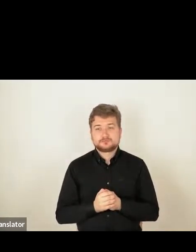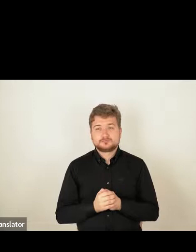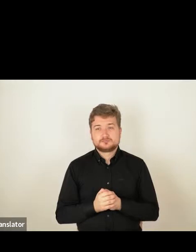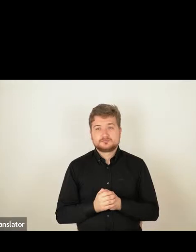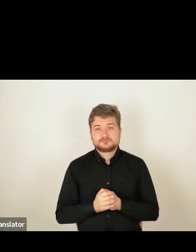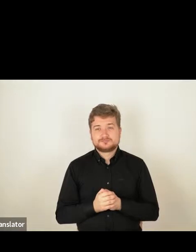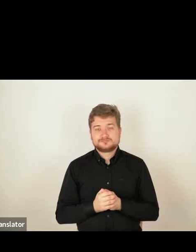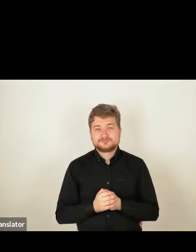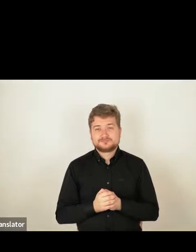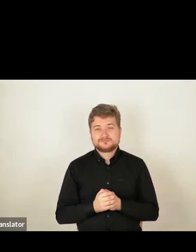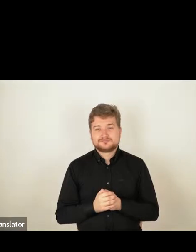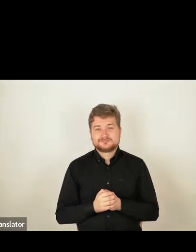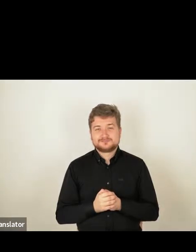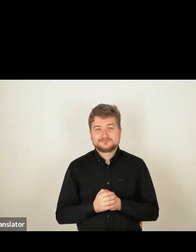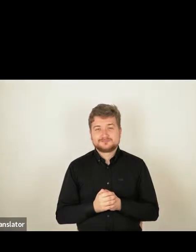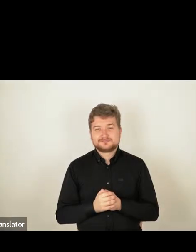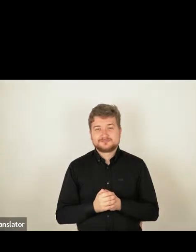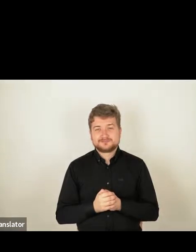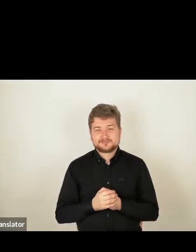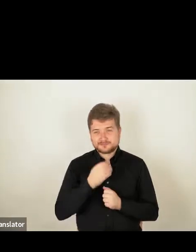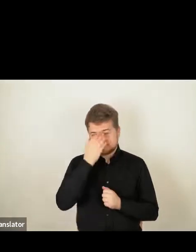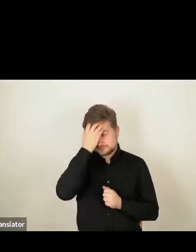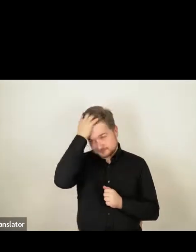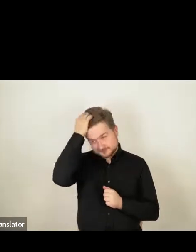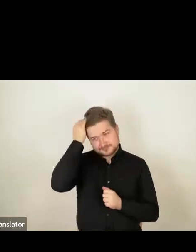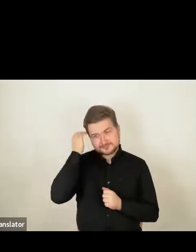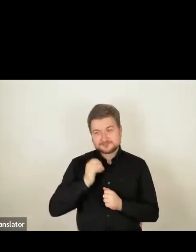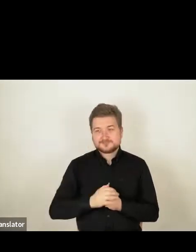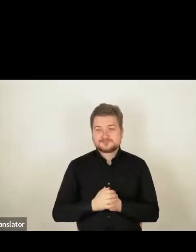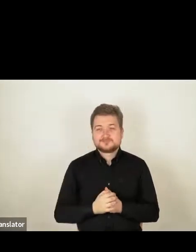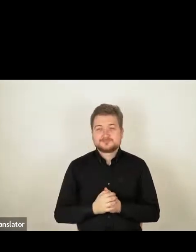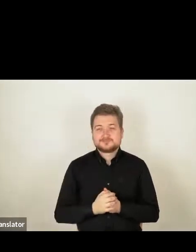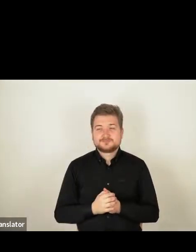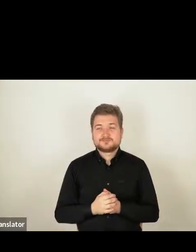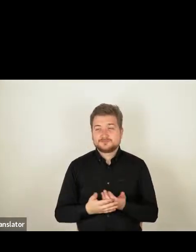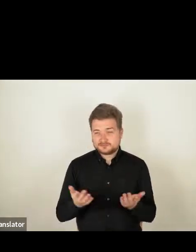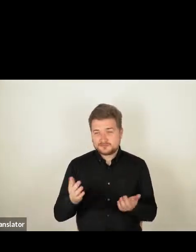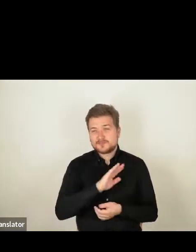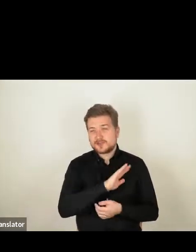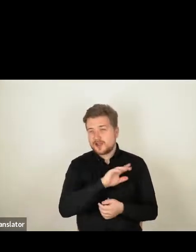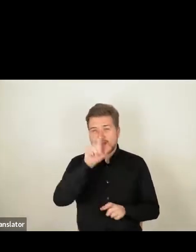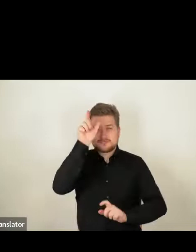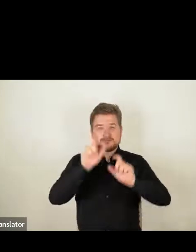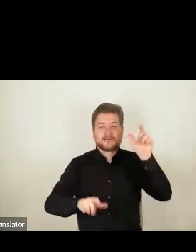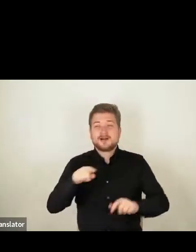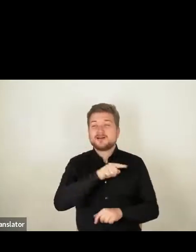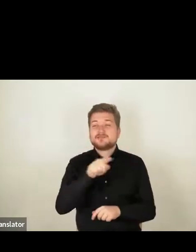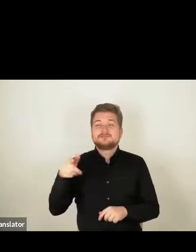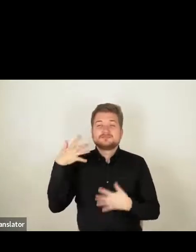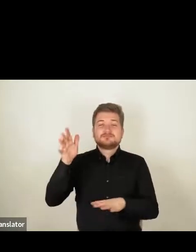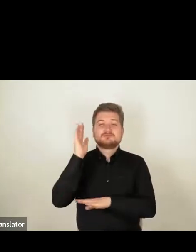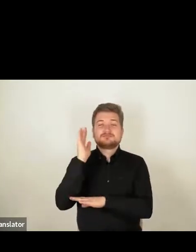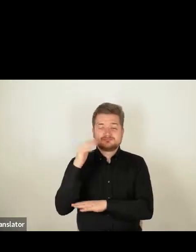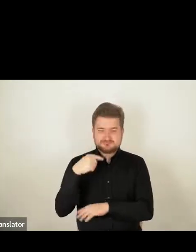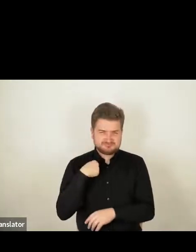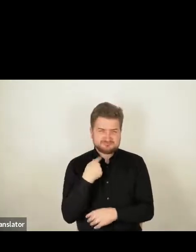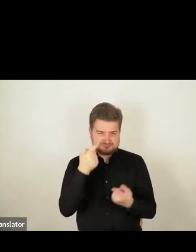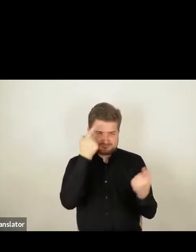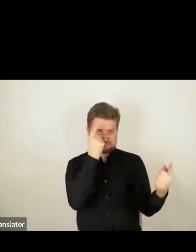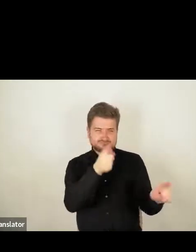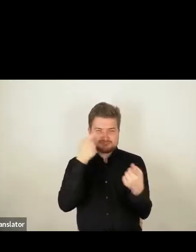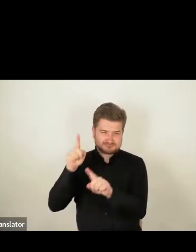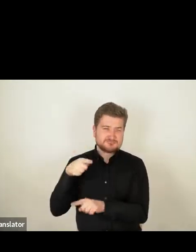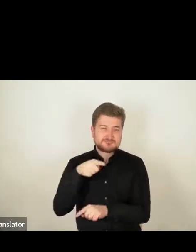in line with what was said today by all these speakers, very inspiring presentations that show